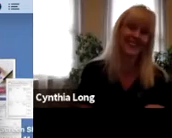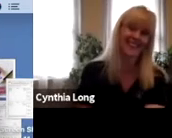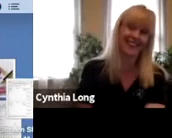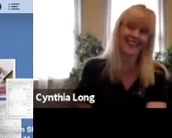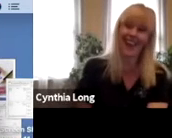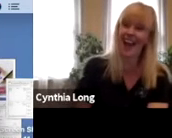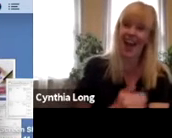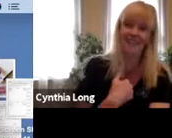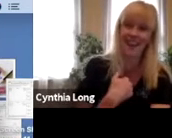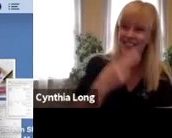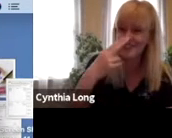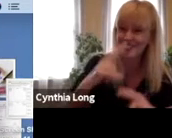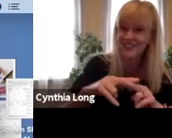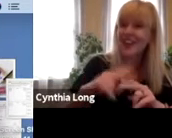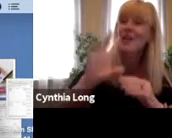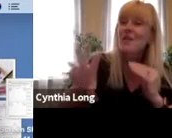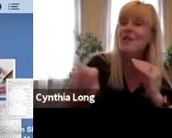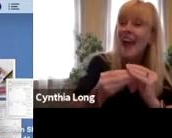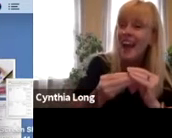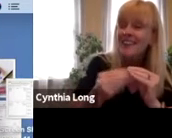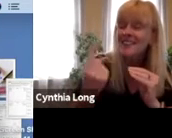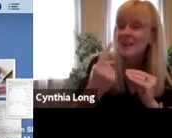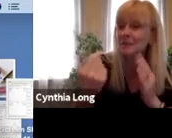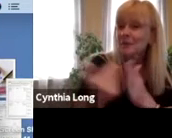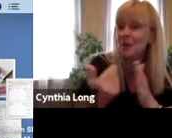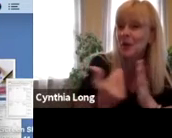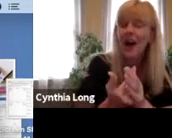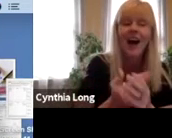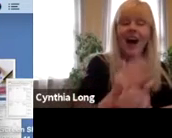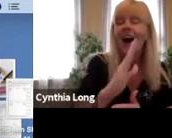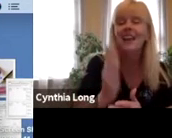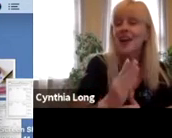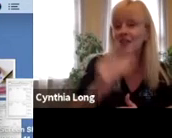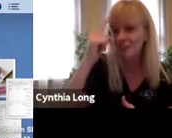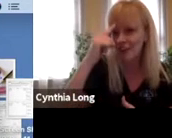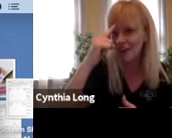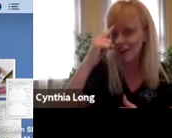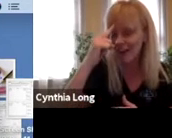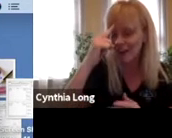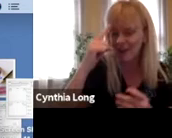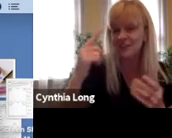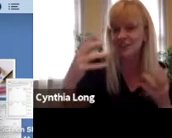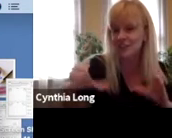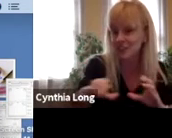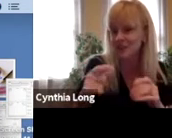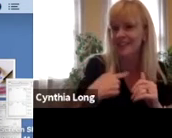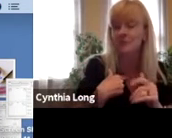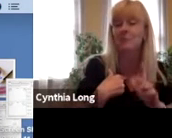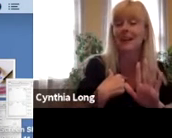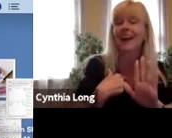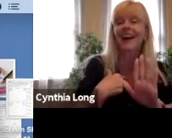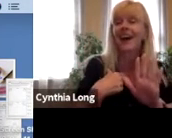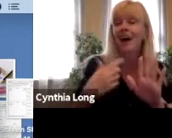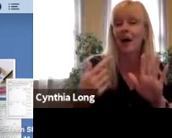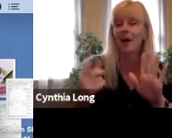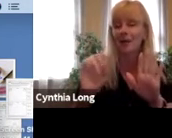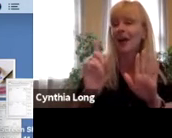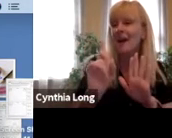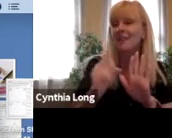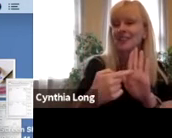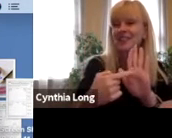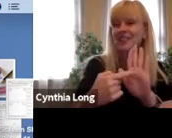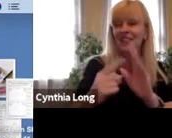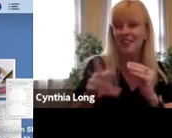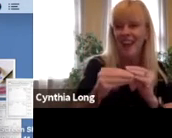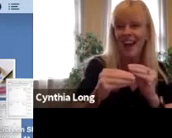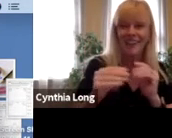I've had so much fun. We've added something new. I never thought that I would even do this, but